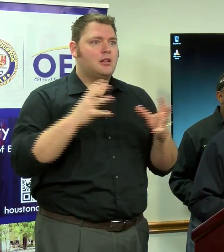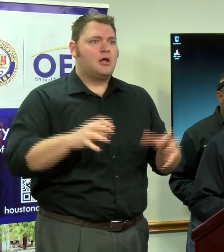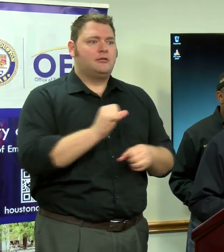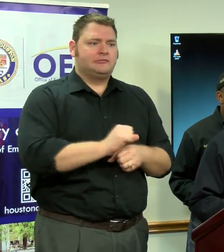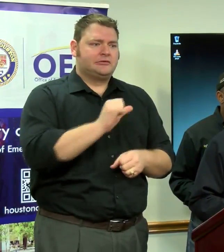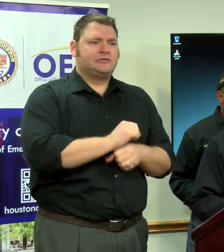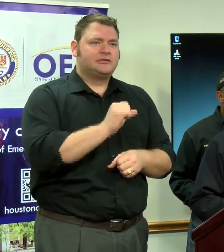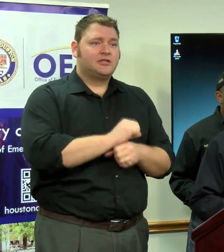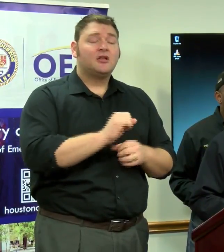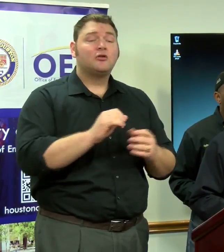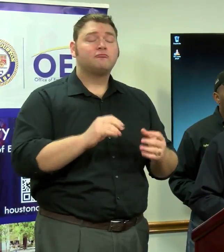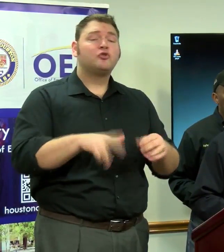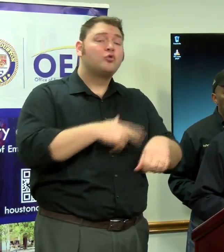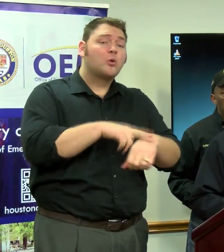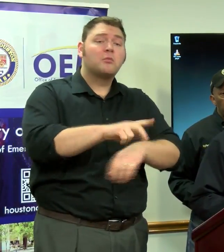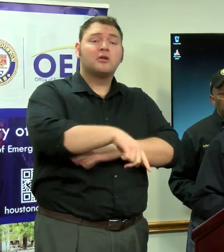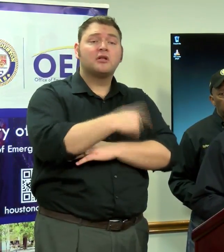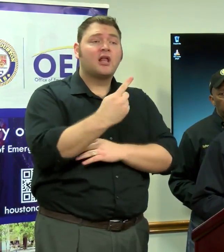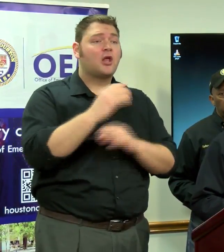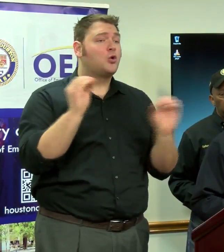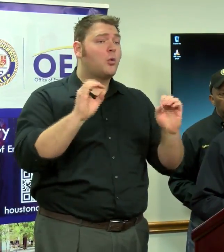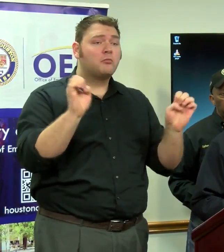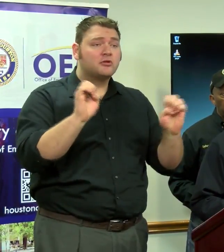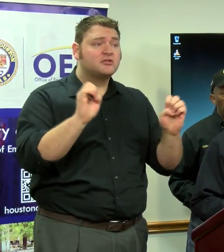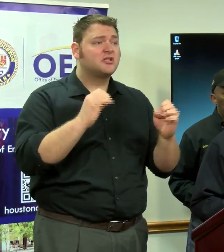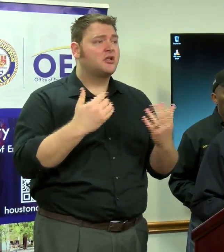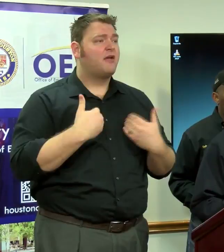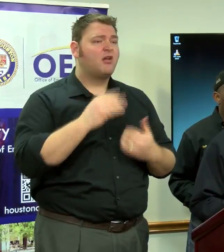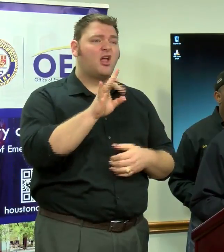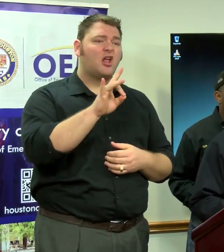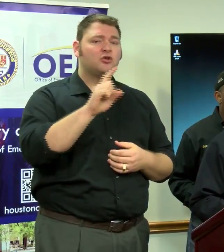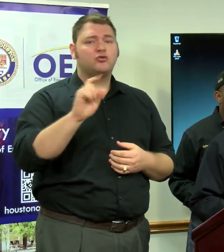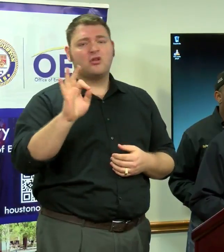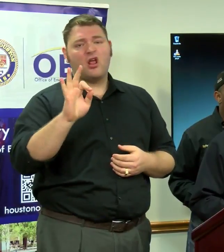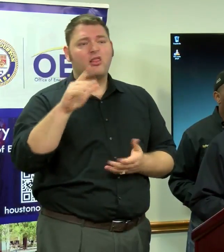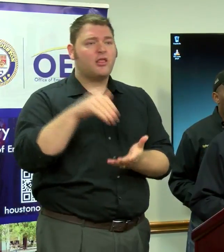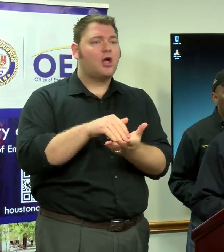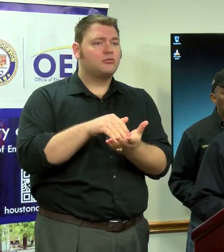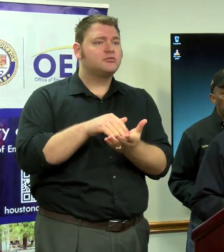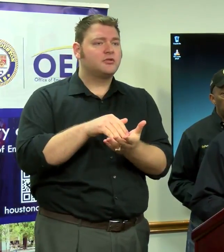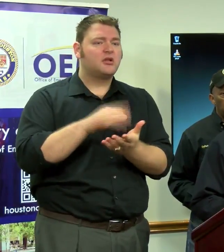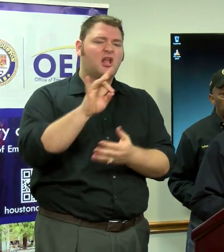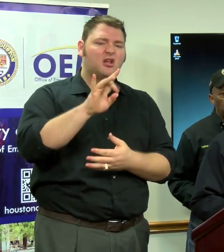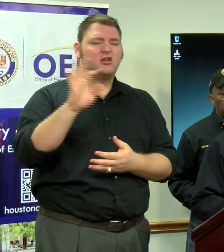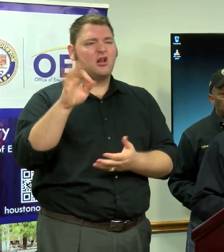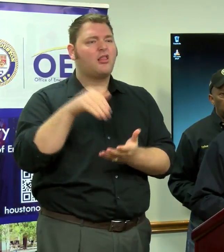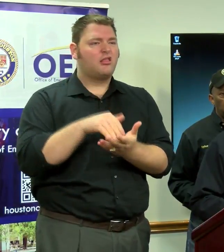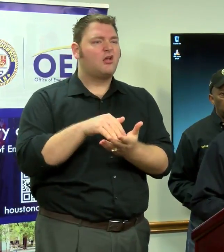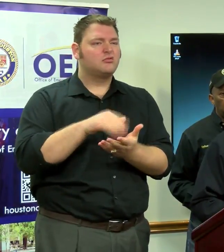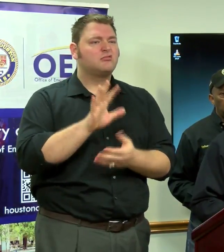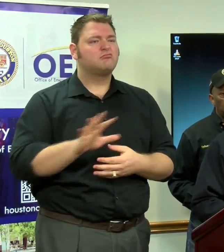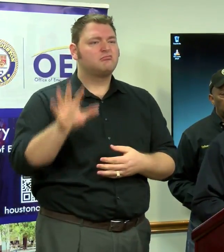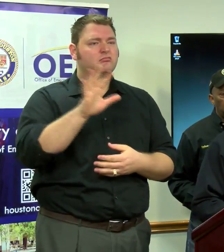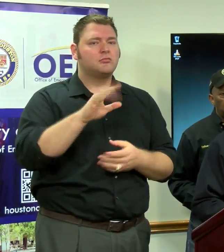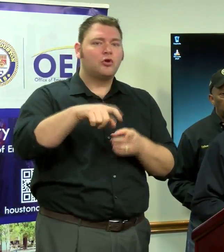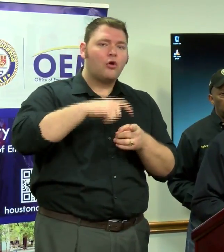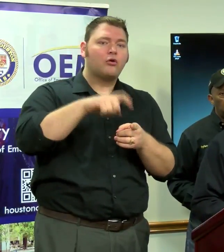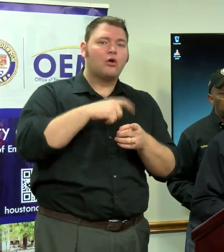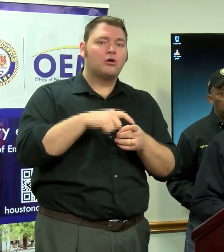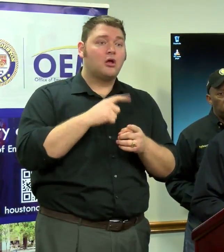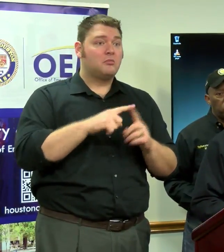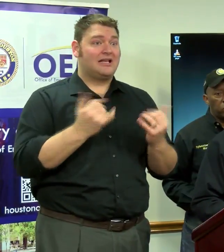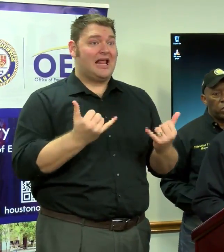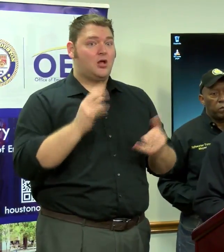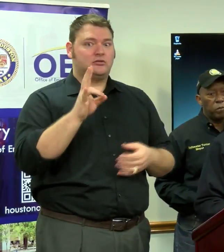process about 8,000 to 9,000 calls, and as mentioned, we are about to 75,000 calls this morning, processed and served.